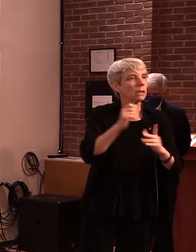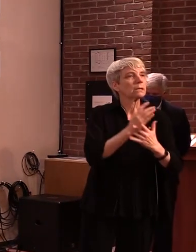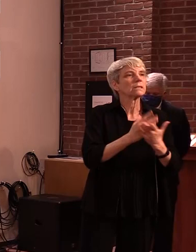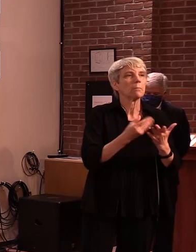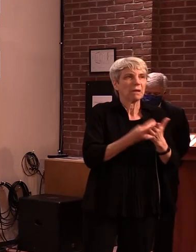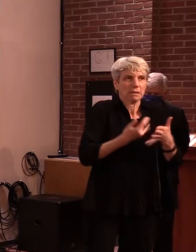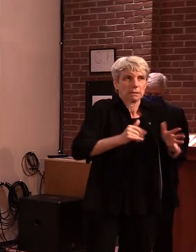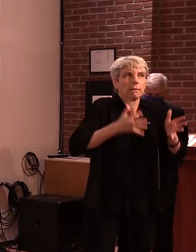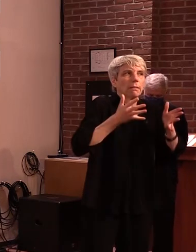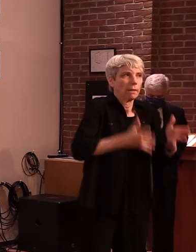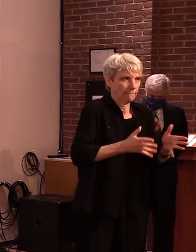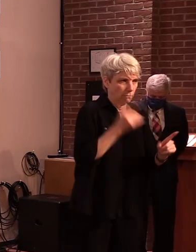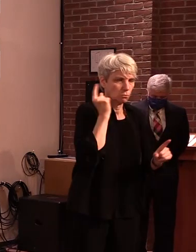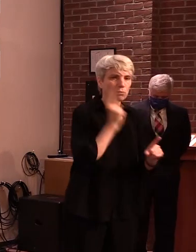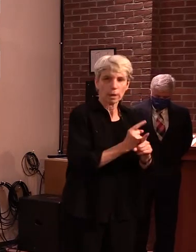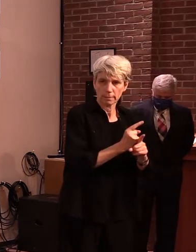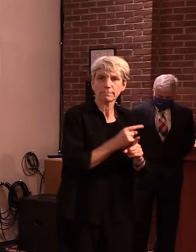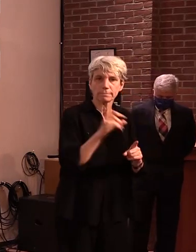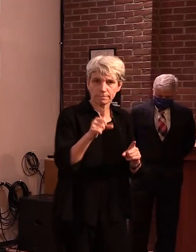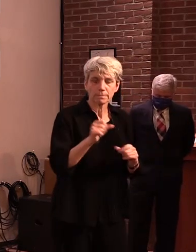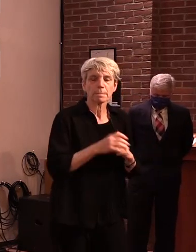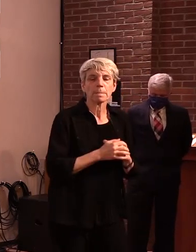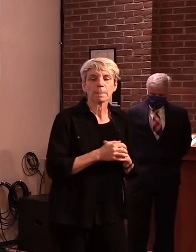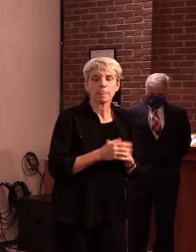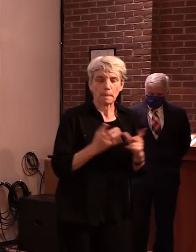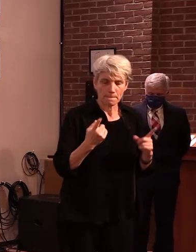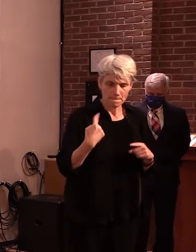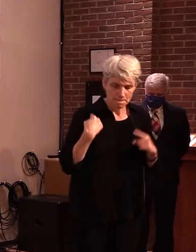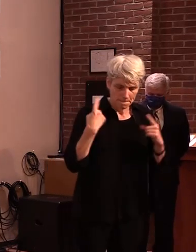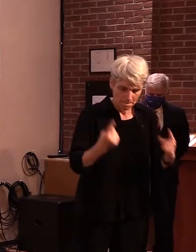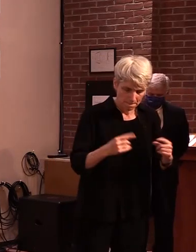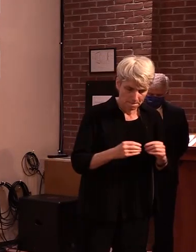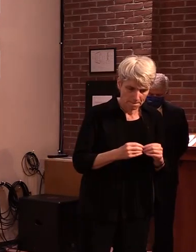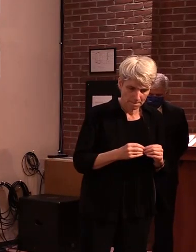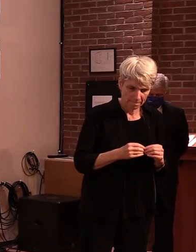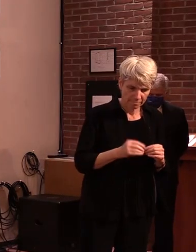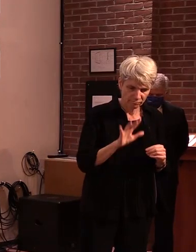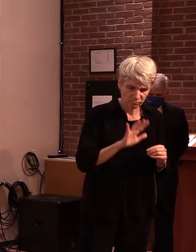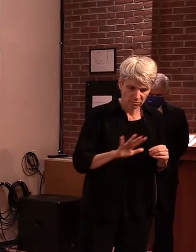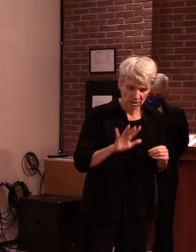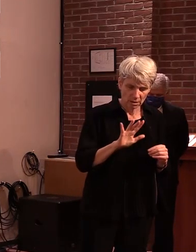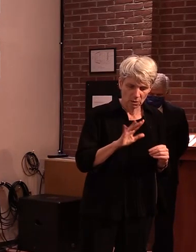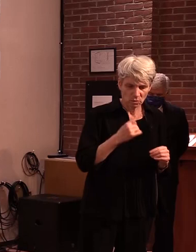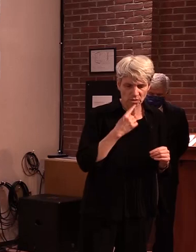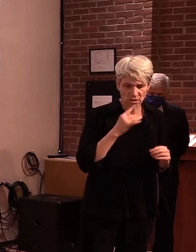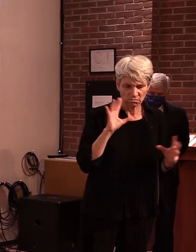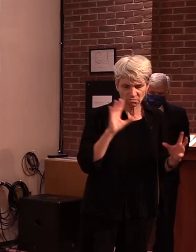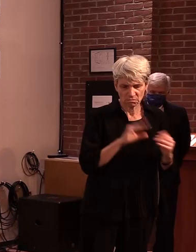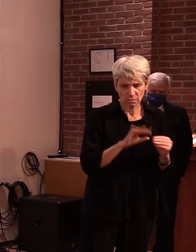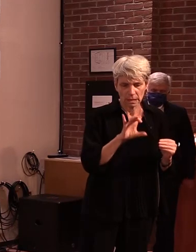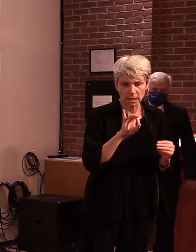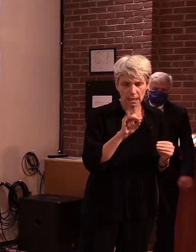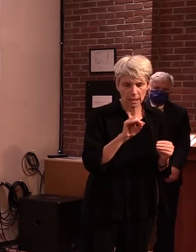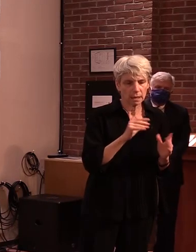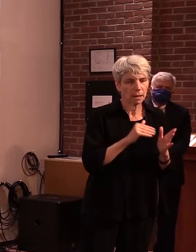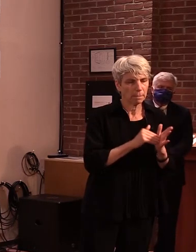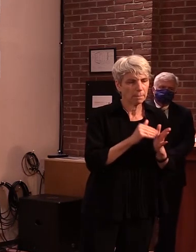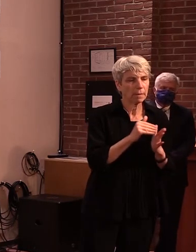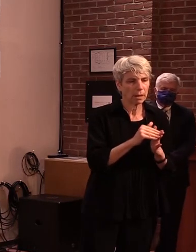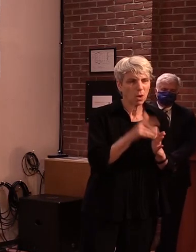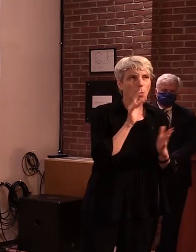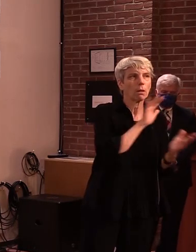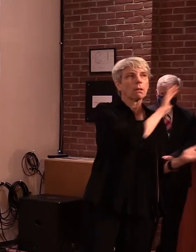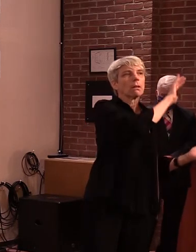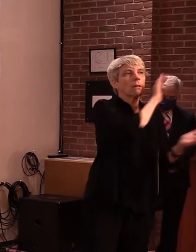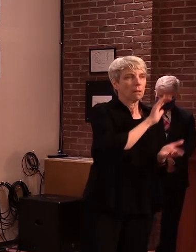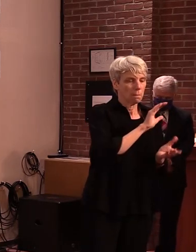We've dispersed around nearly 80 million, I would say. There's more in the queue to be could be sent out, because